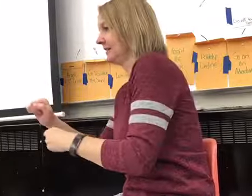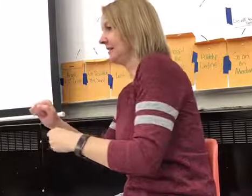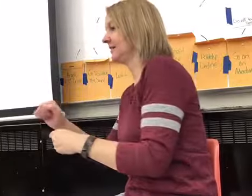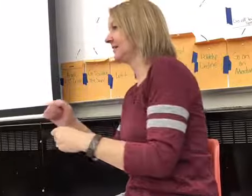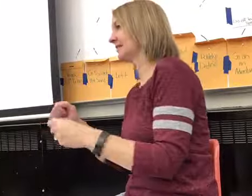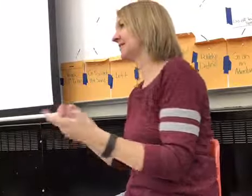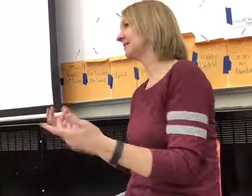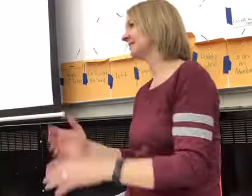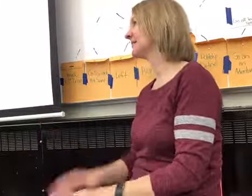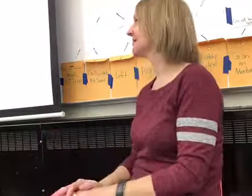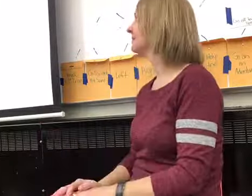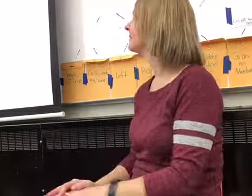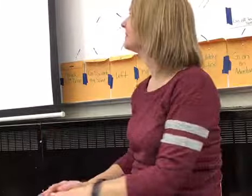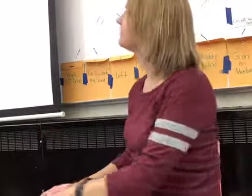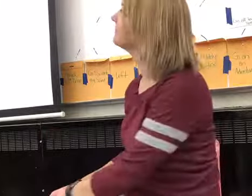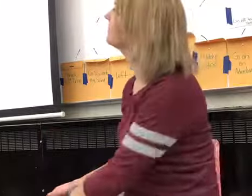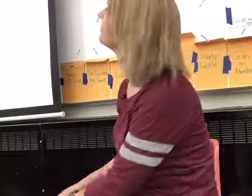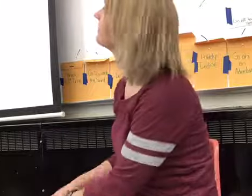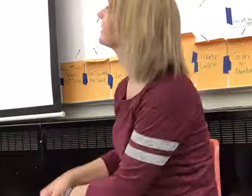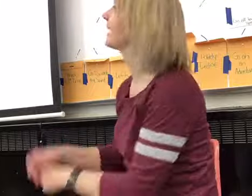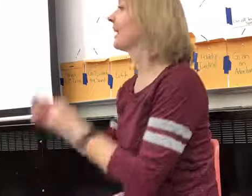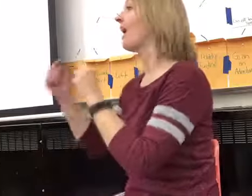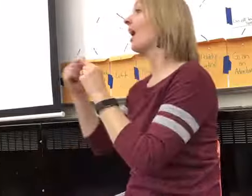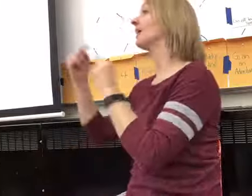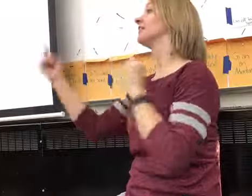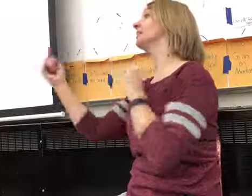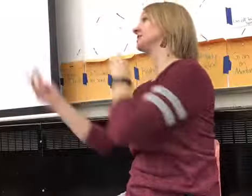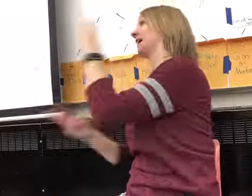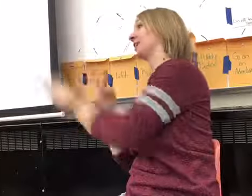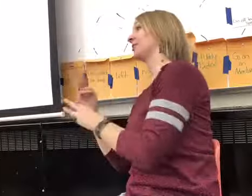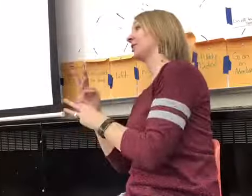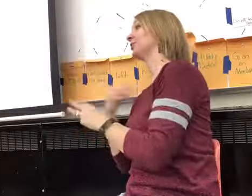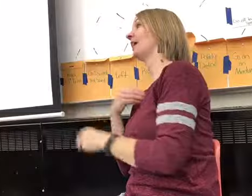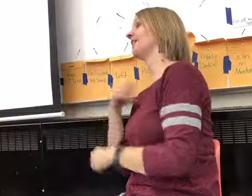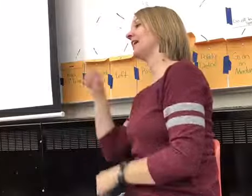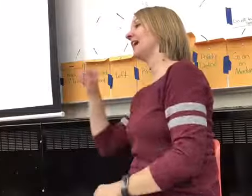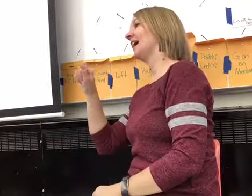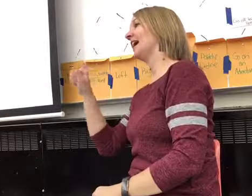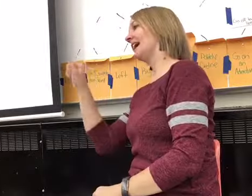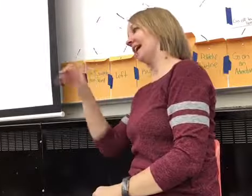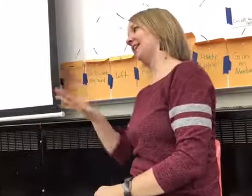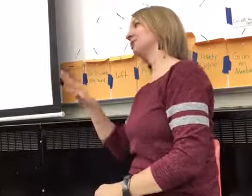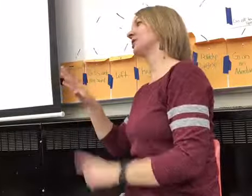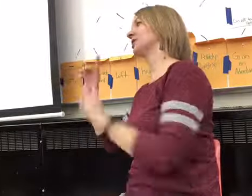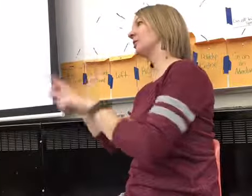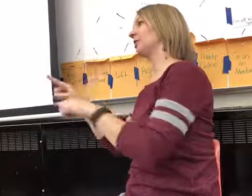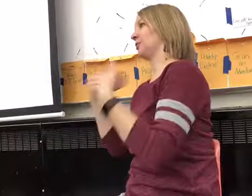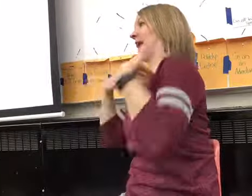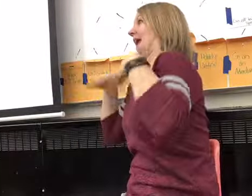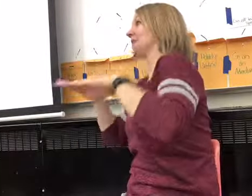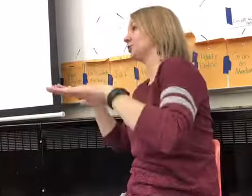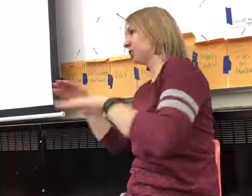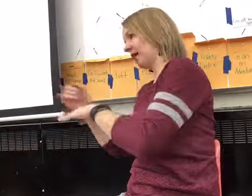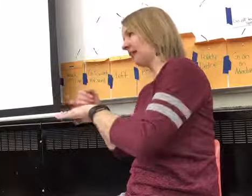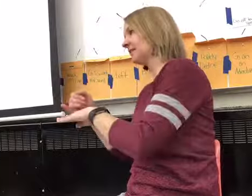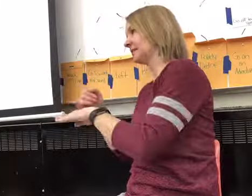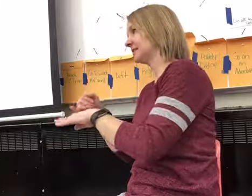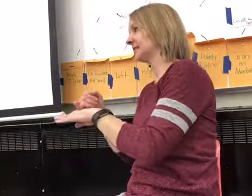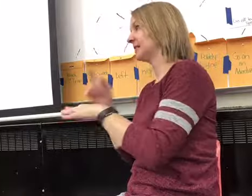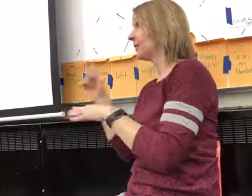Okay, now on the other side of the world, you had the Asians going to Angel Island. Now in this case, the thing